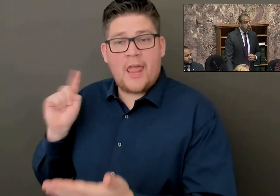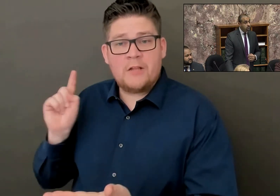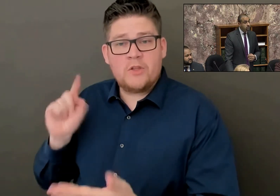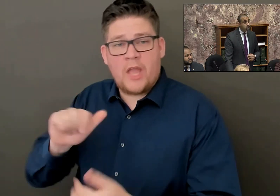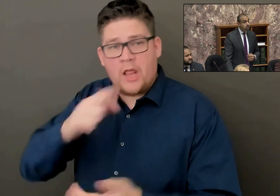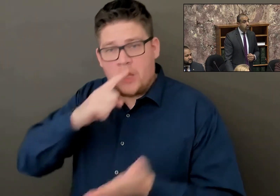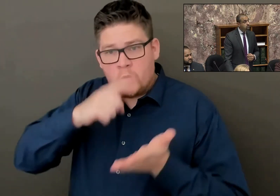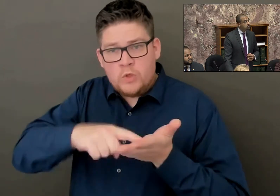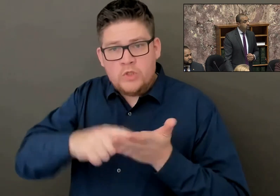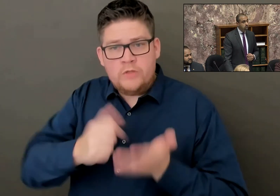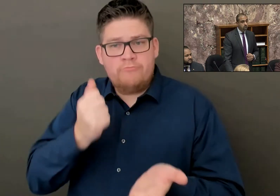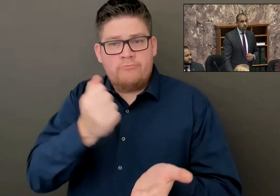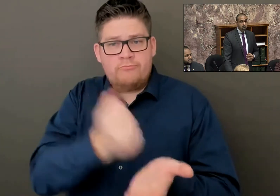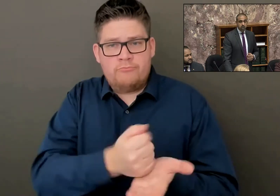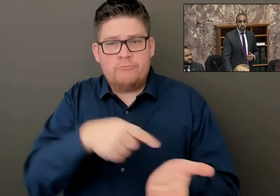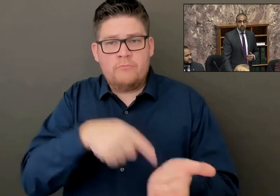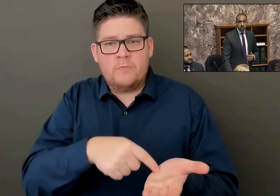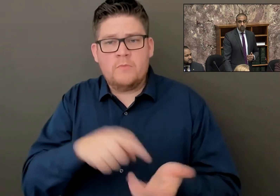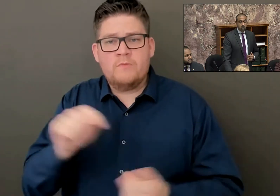Trust.